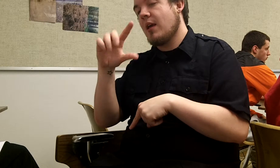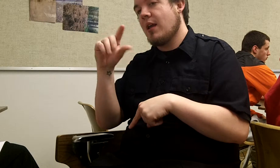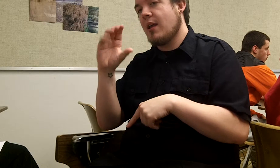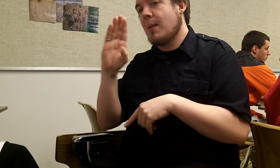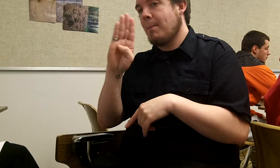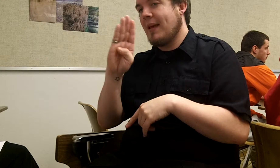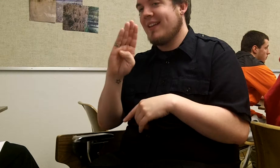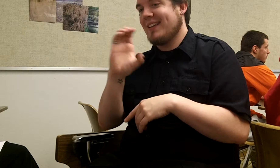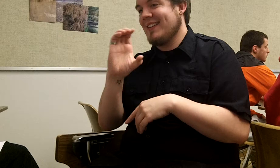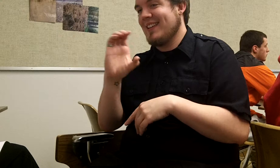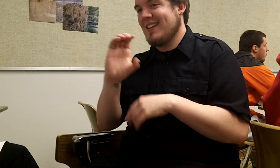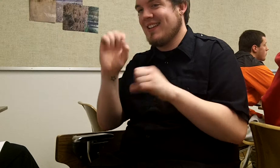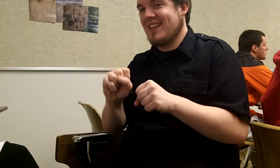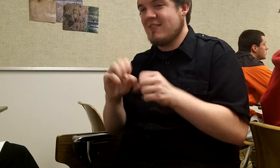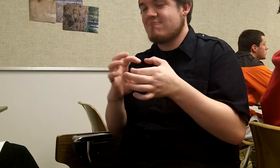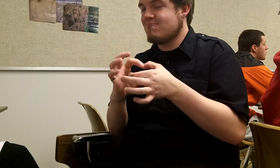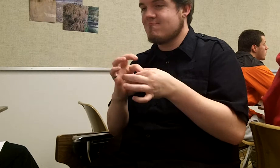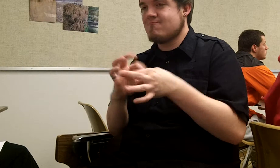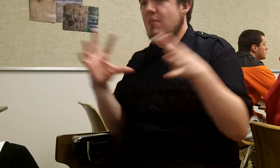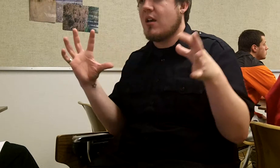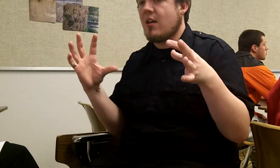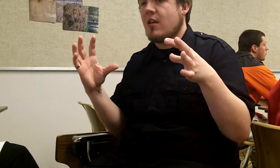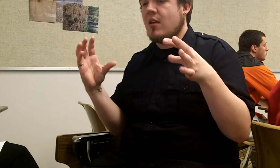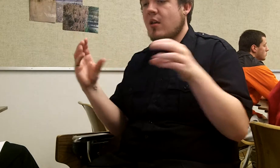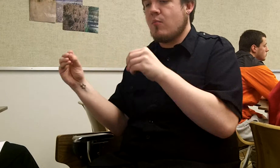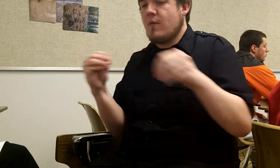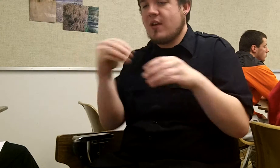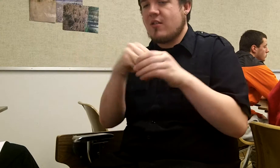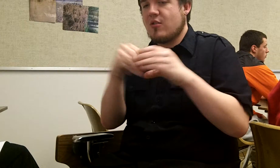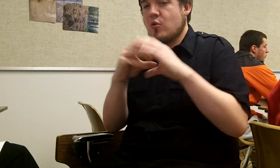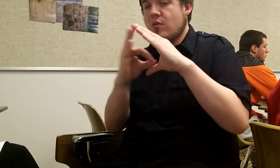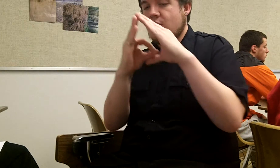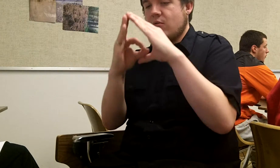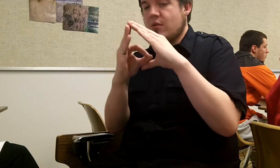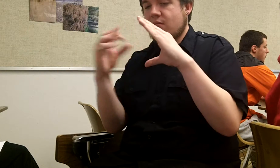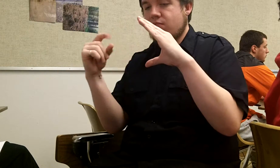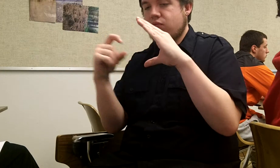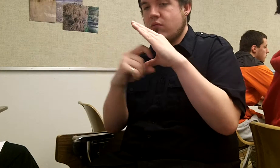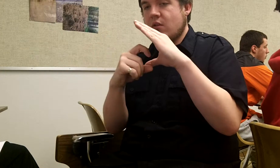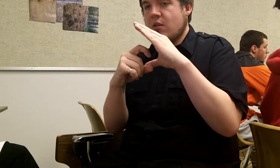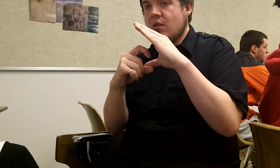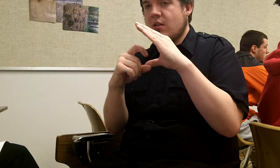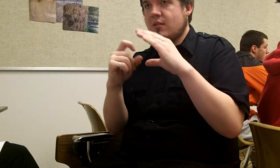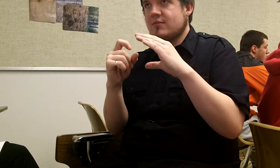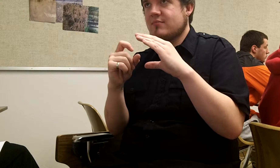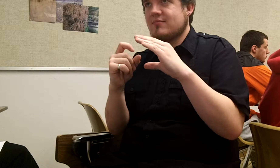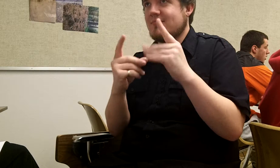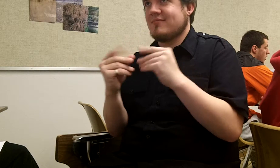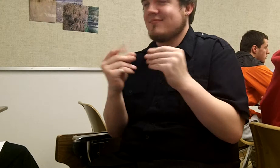from this complex and move into the nucleus and work as a transcription factor. So overall, when you have a signal